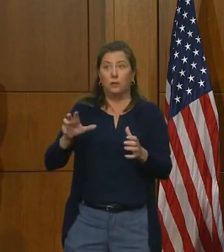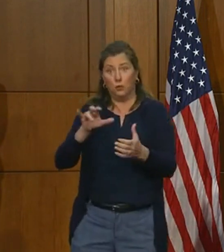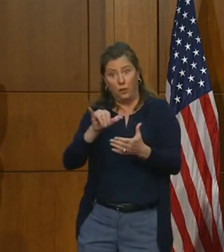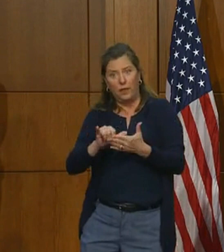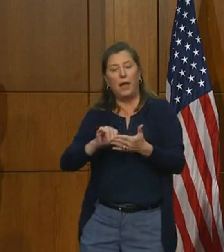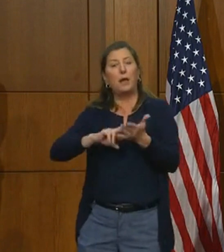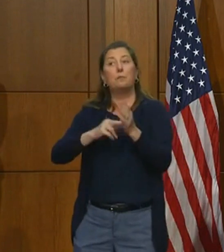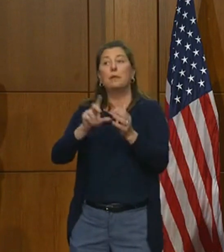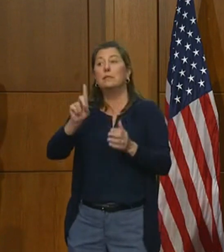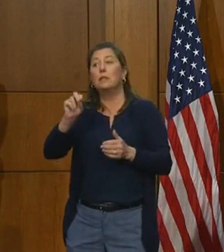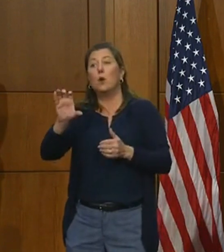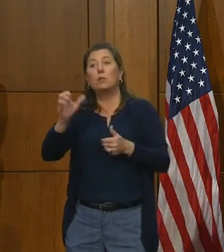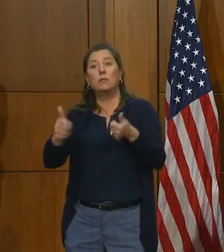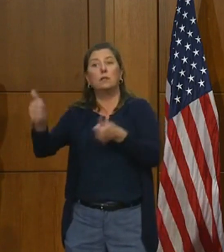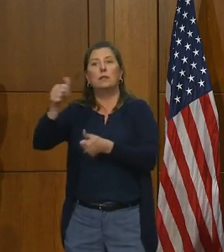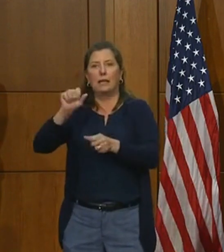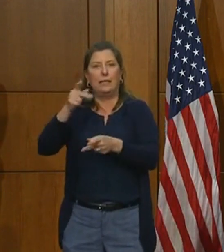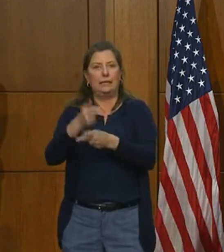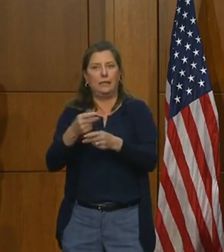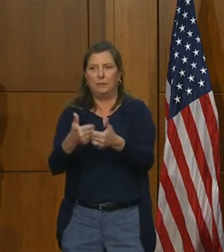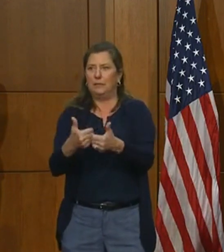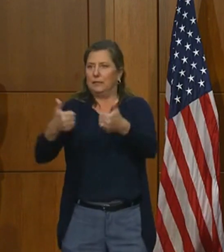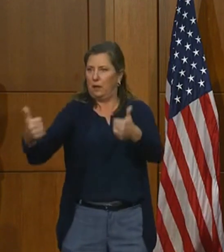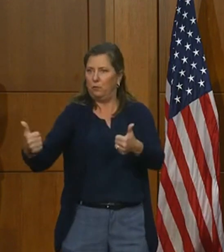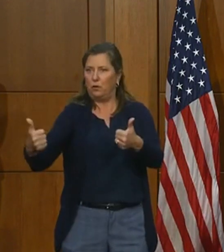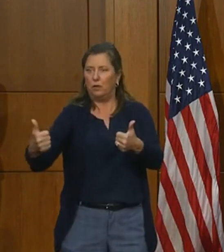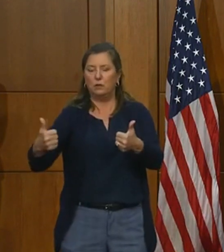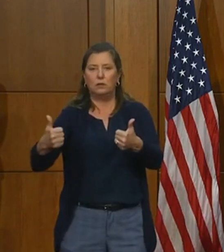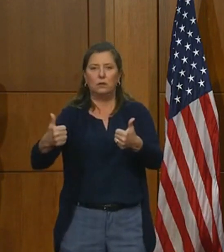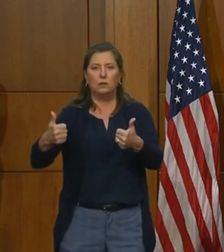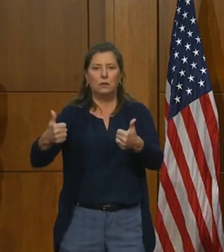officials the opportunity to keep them separate and